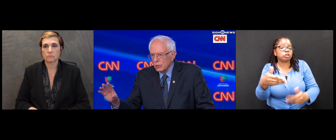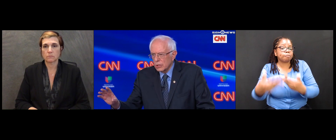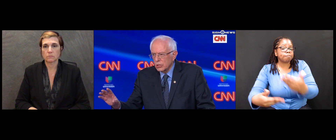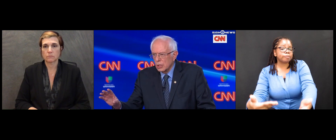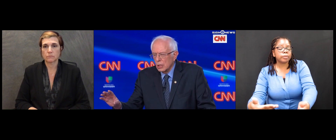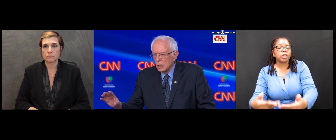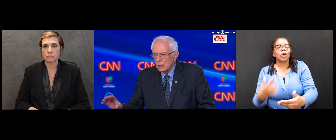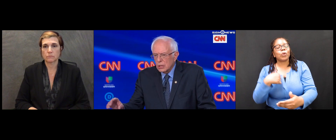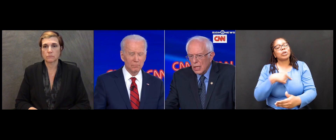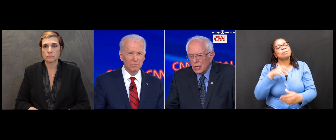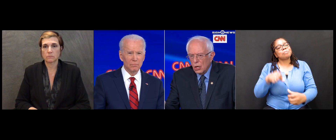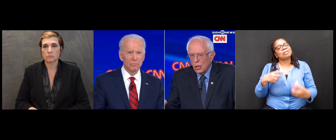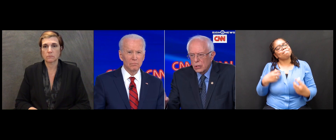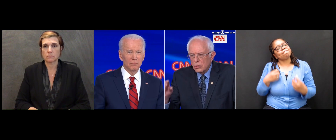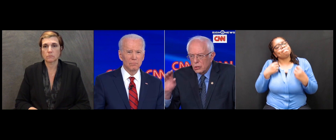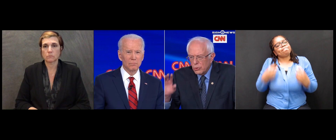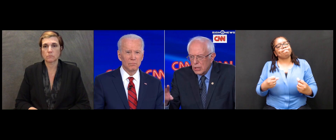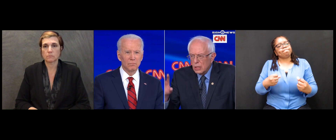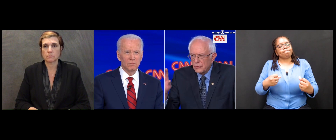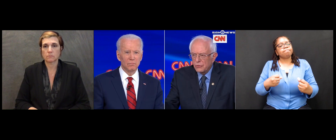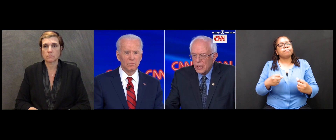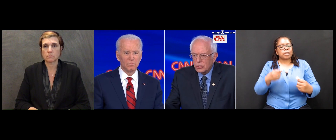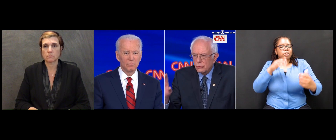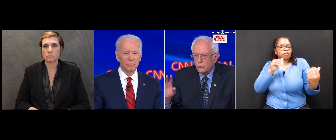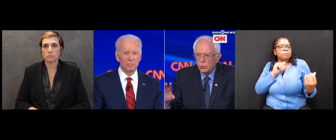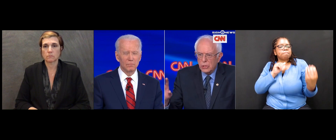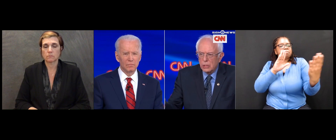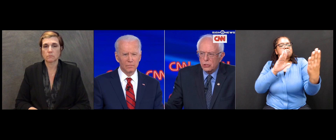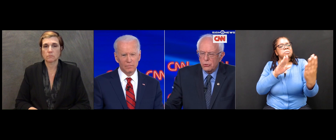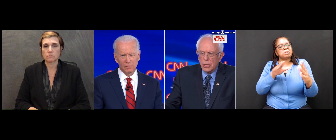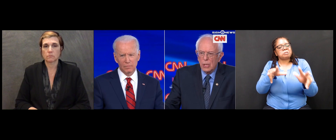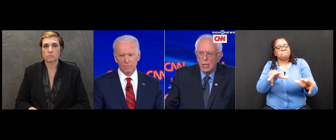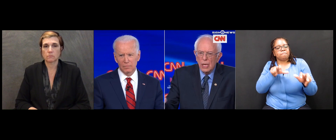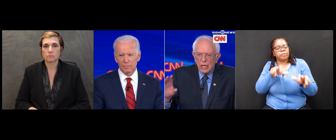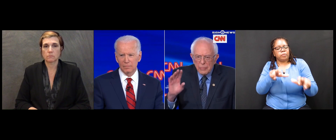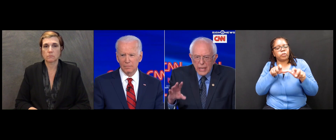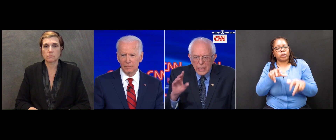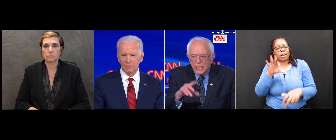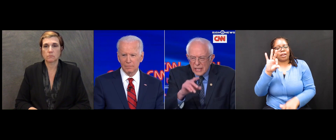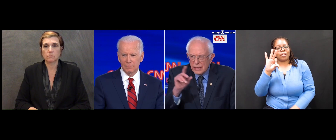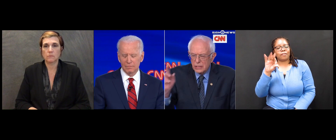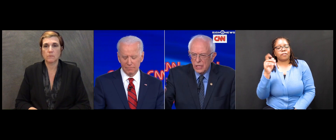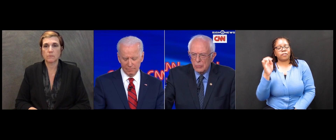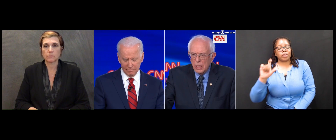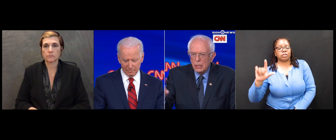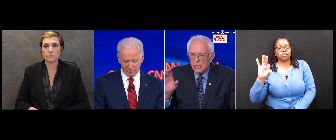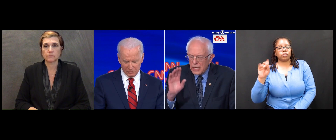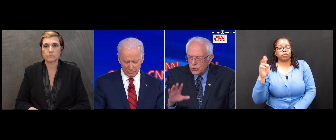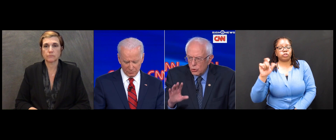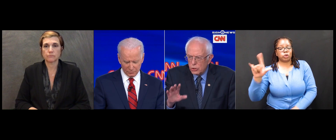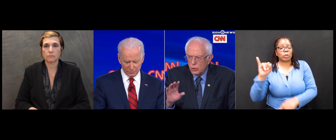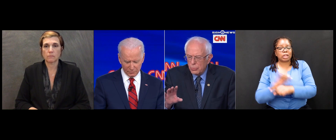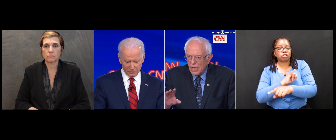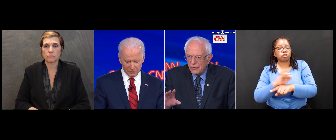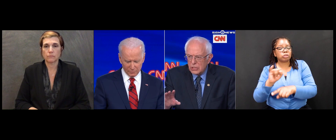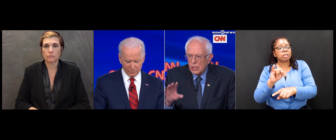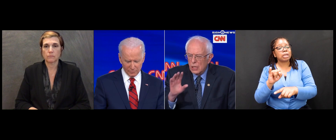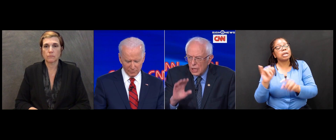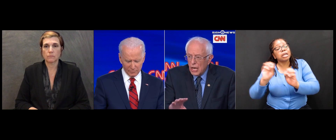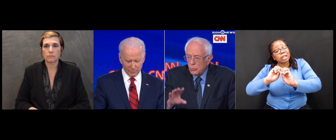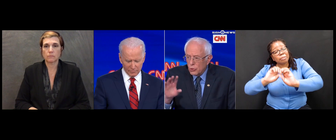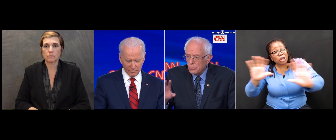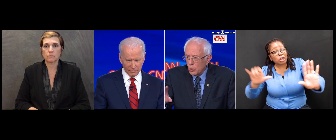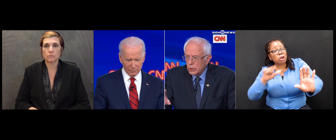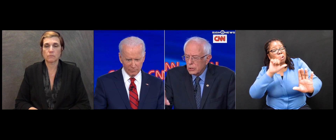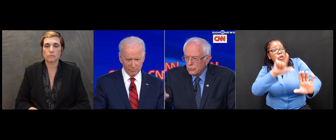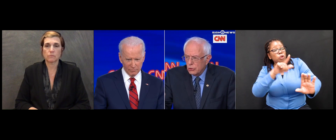have the courage to take on the greed of the fossil fuel industry and make it clear to them that their short-term profits